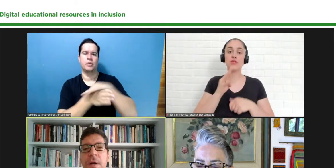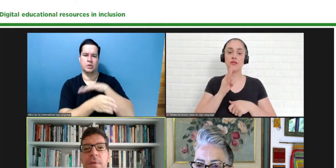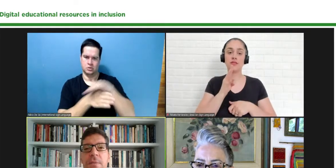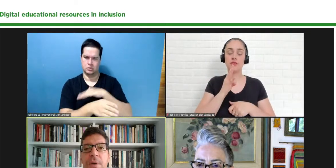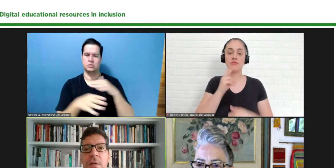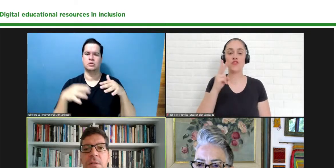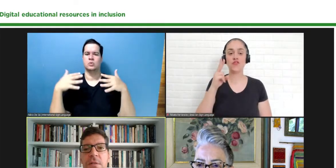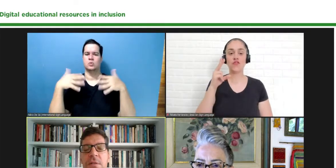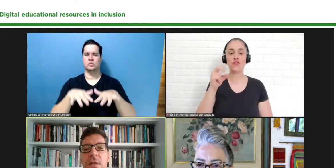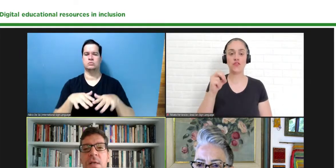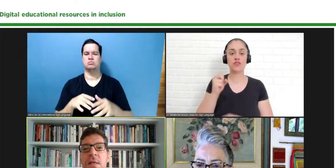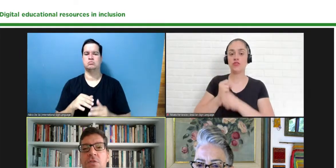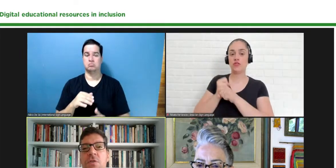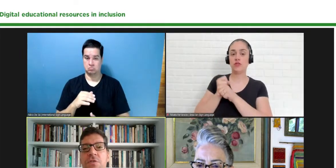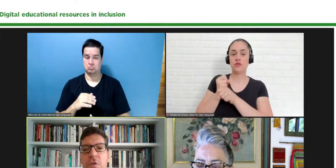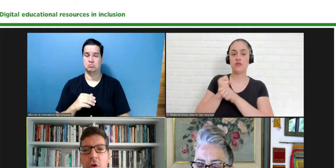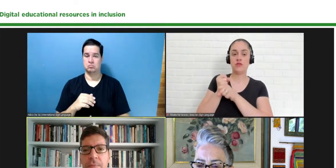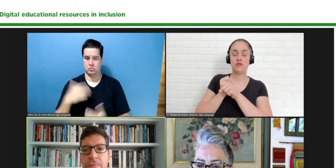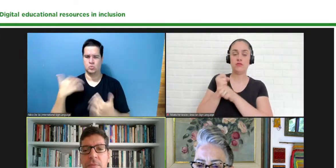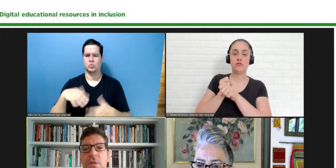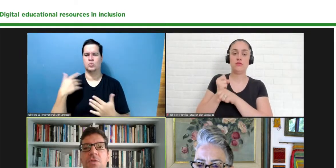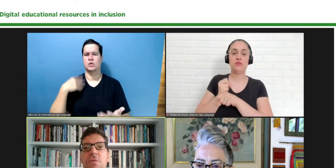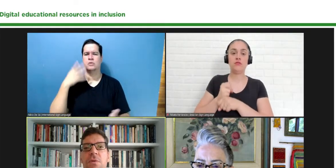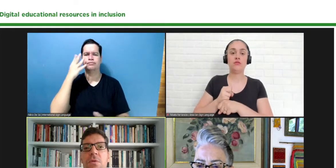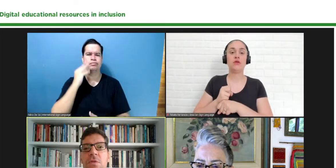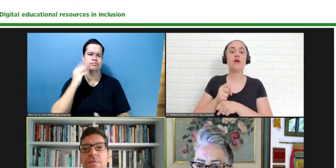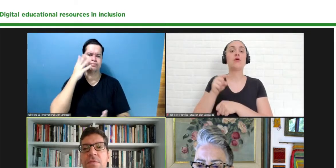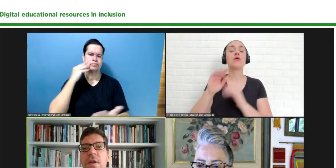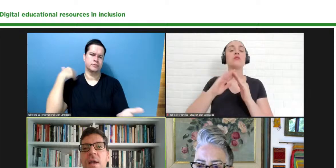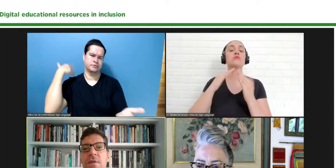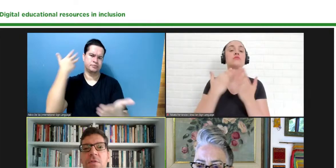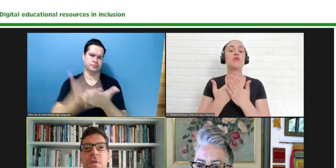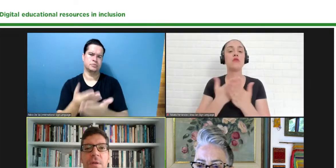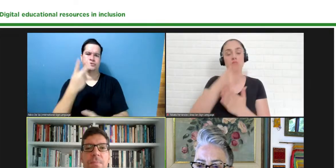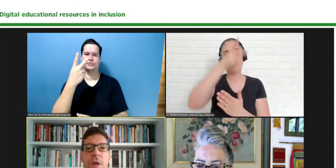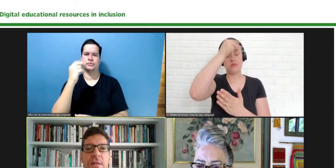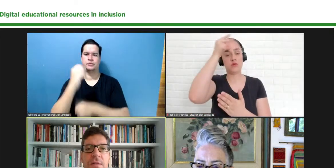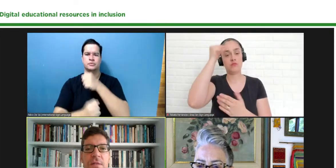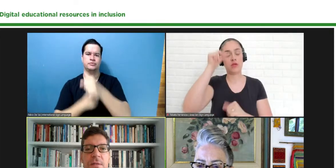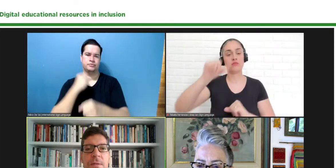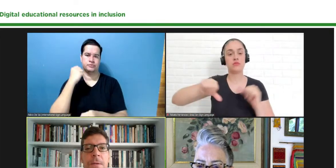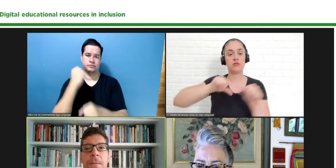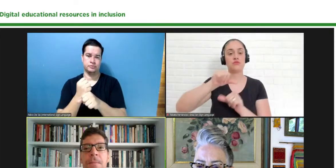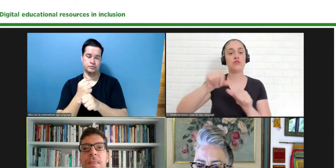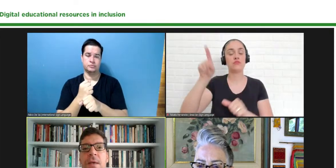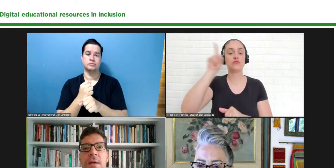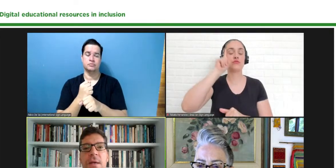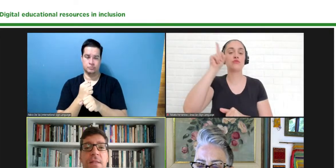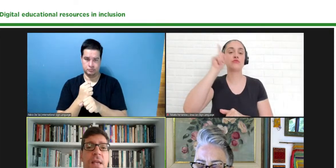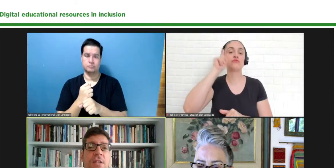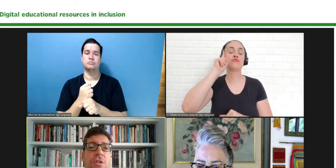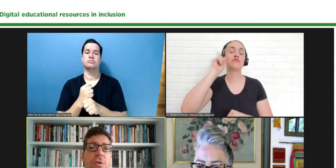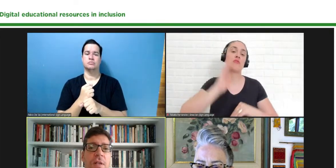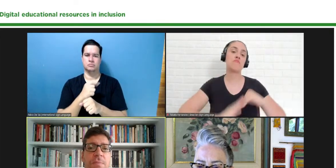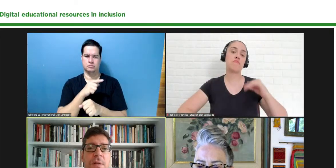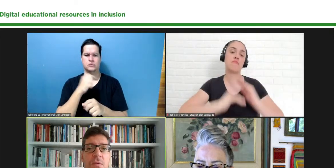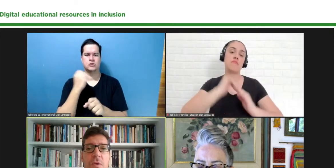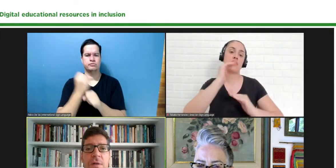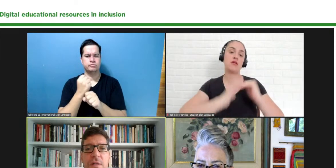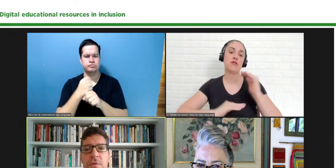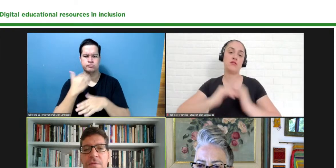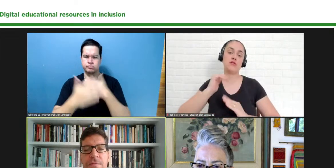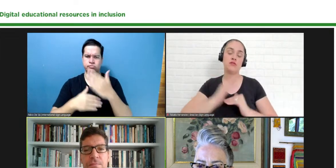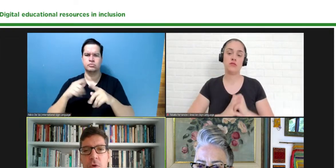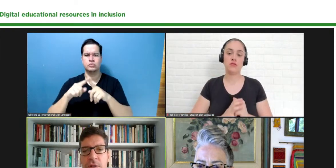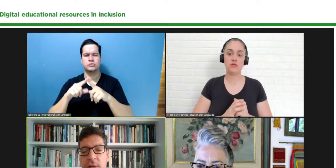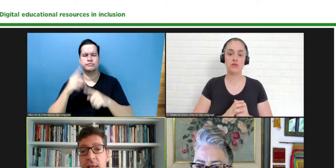and public policies transform into inclusive everyday practices. The NGO has been